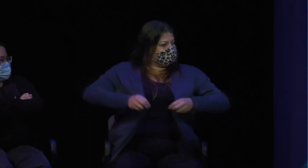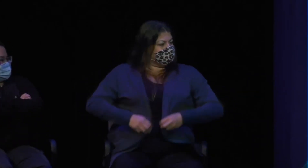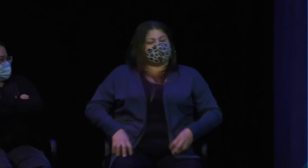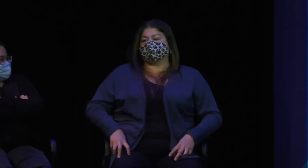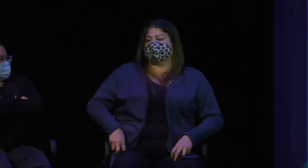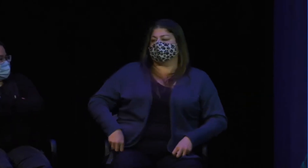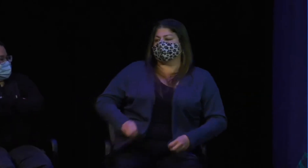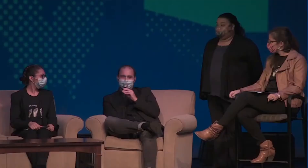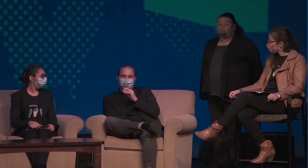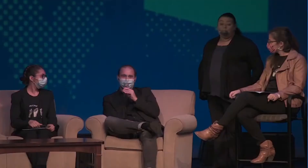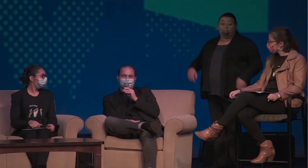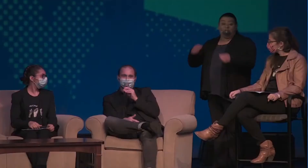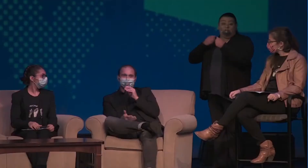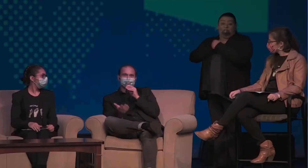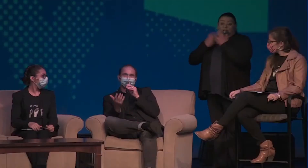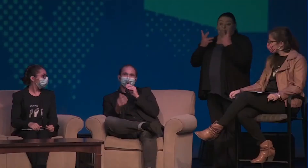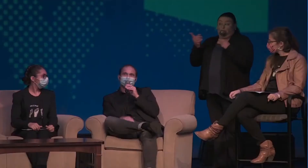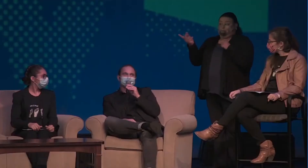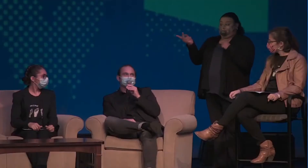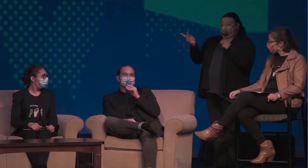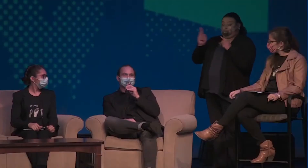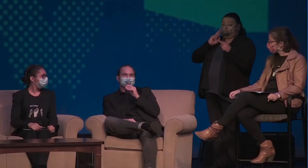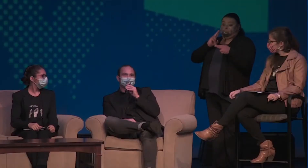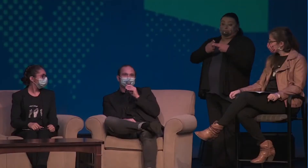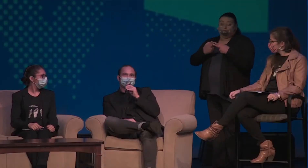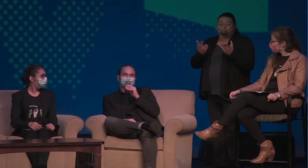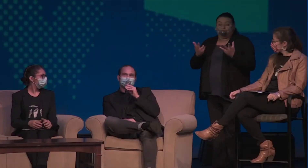I love what you all said.